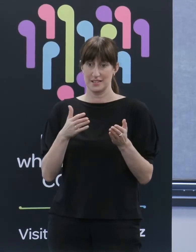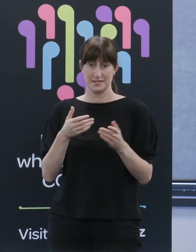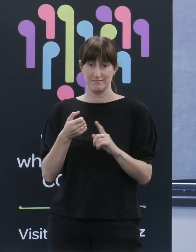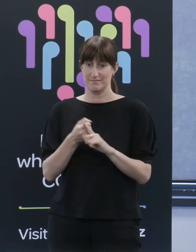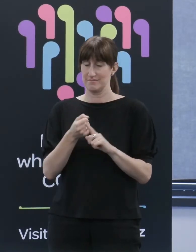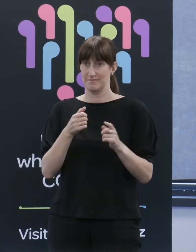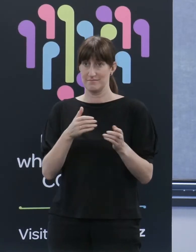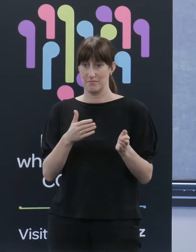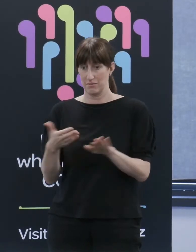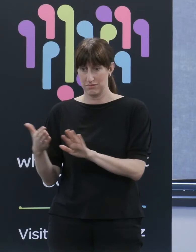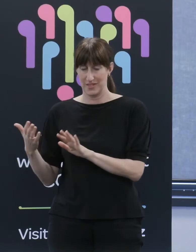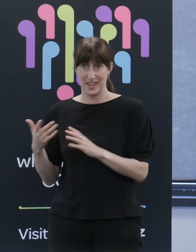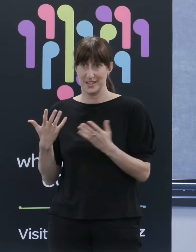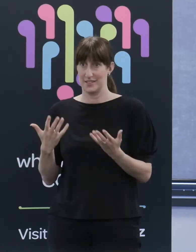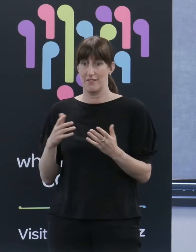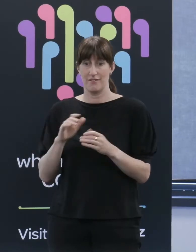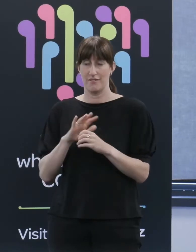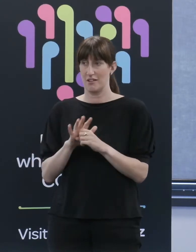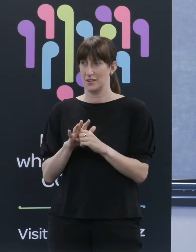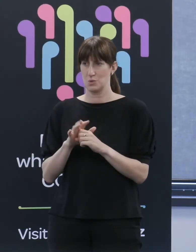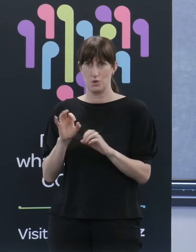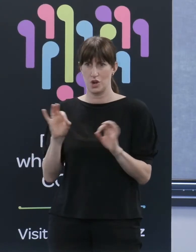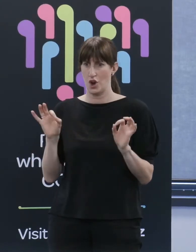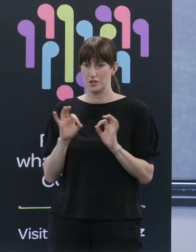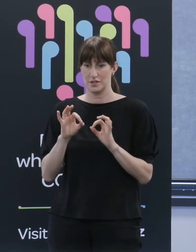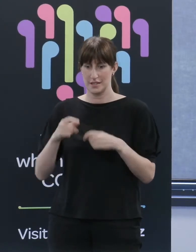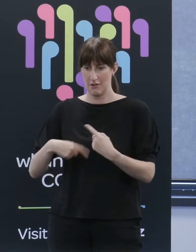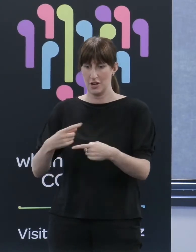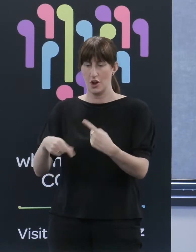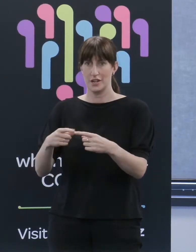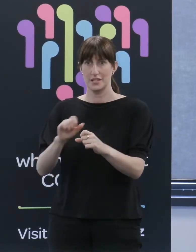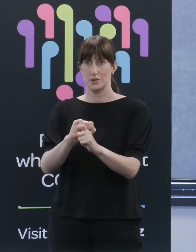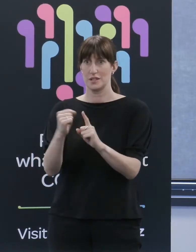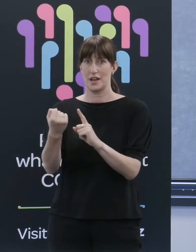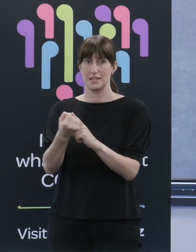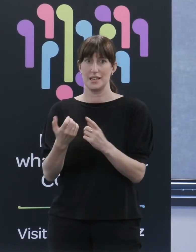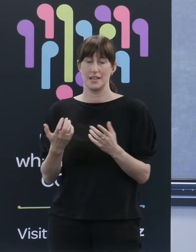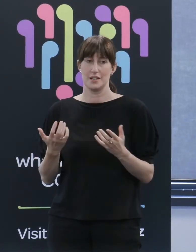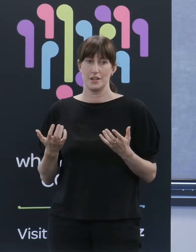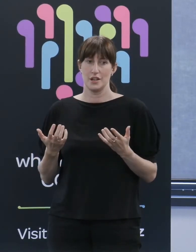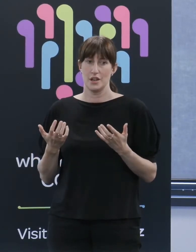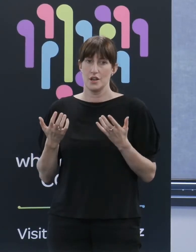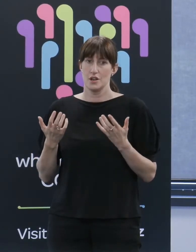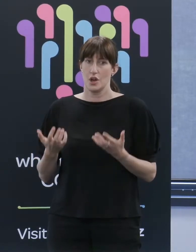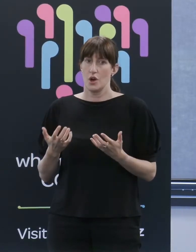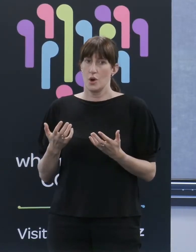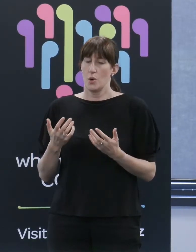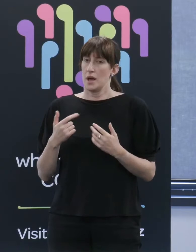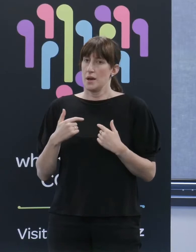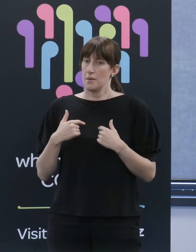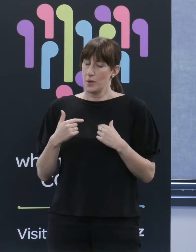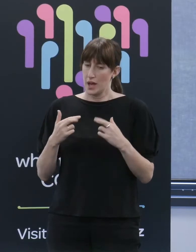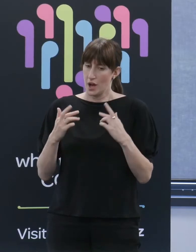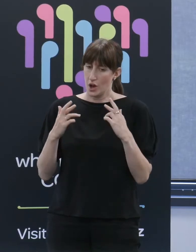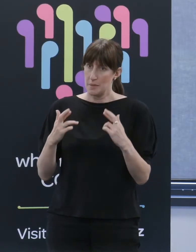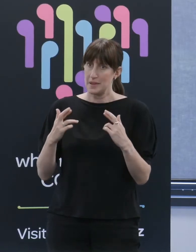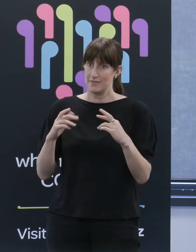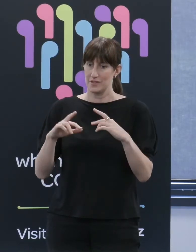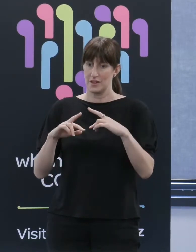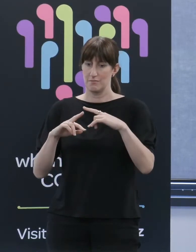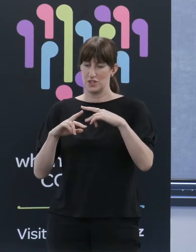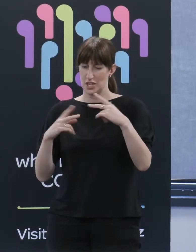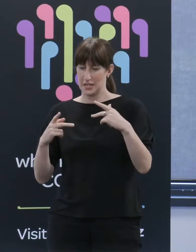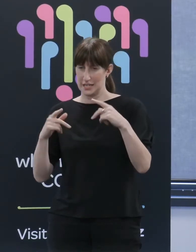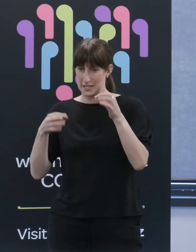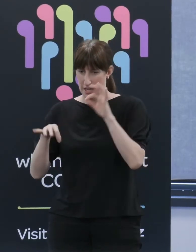So we're imagining from our genomic specialists that actually it's that infectious thing that makes